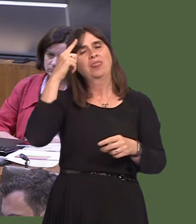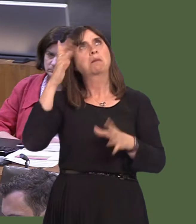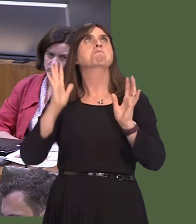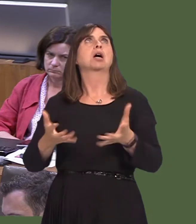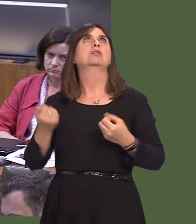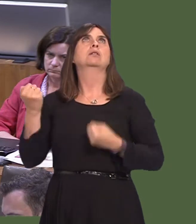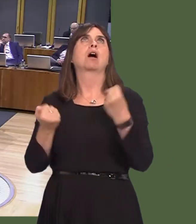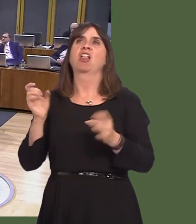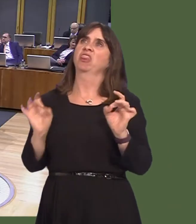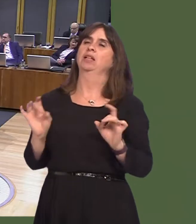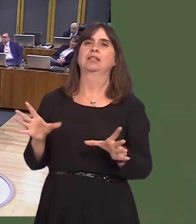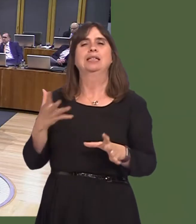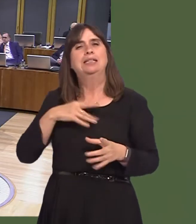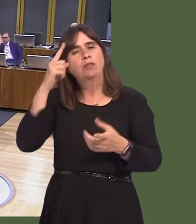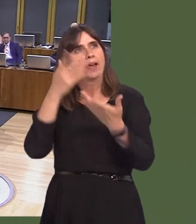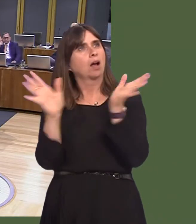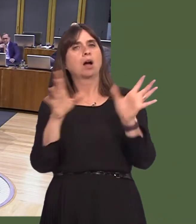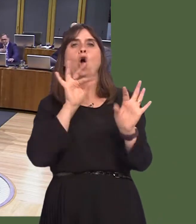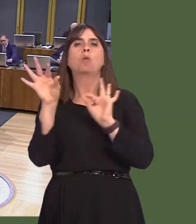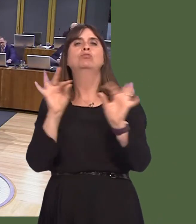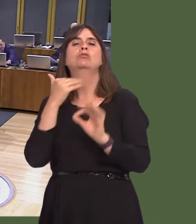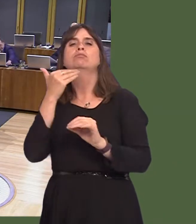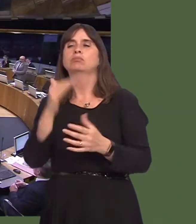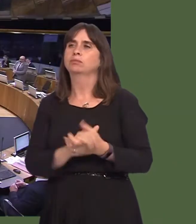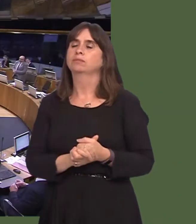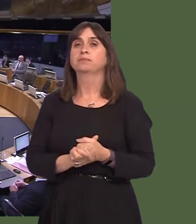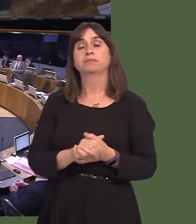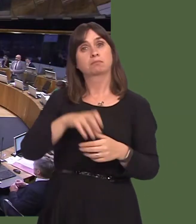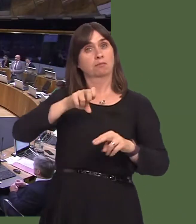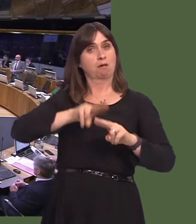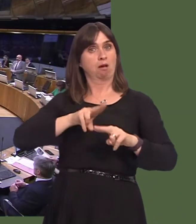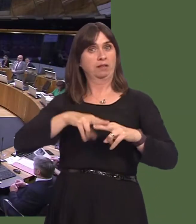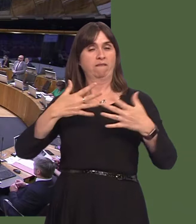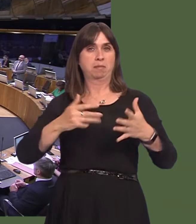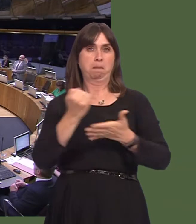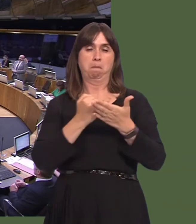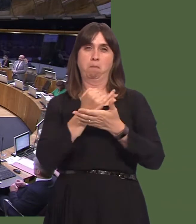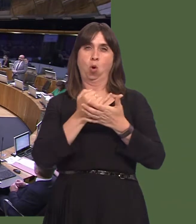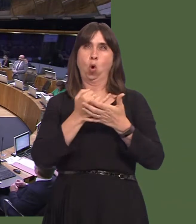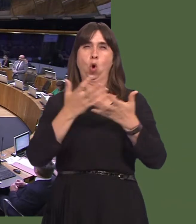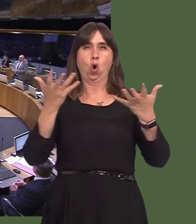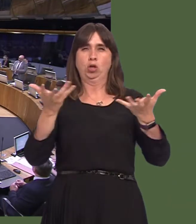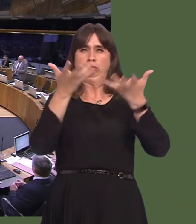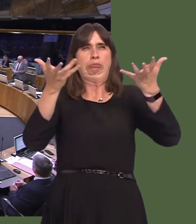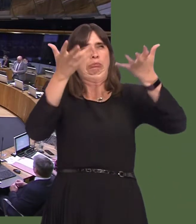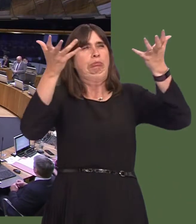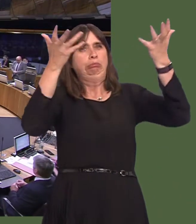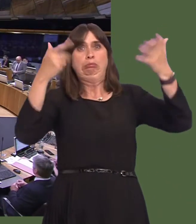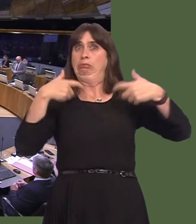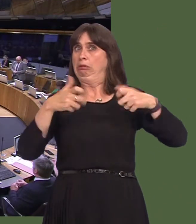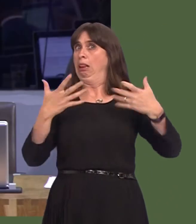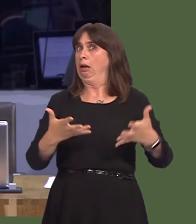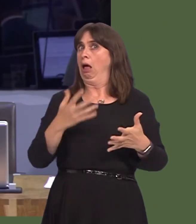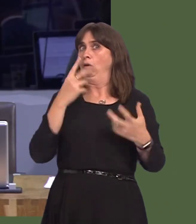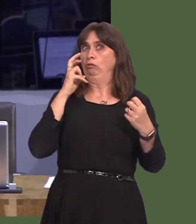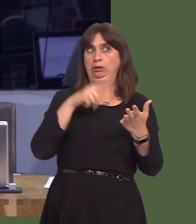car. Simon Thomas. Thank you, Presiding Officer. One of the reasons that Cardiff has suffered from poor air quality in the past and still does,